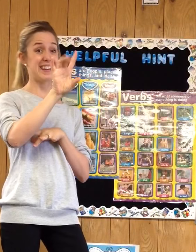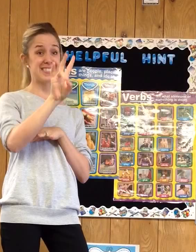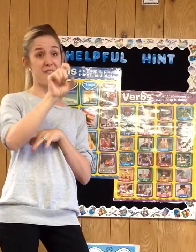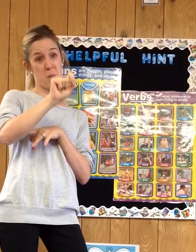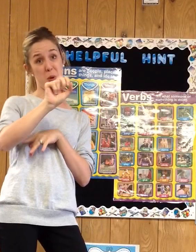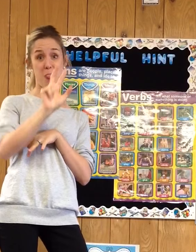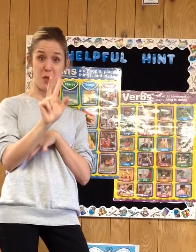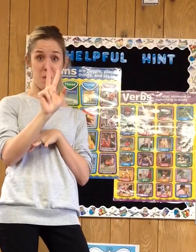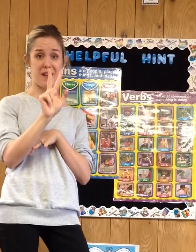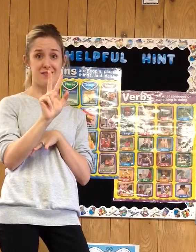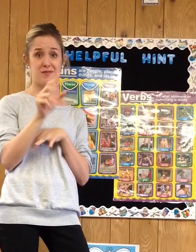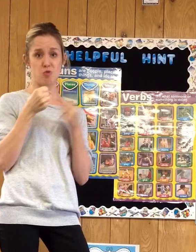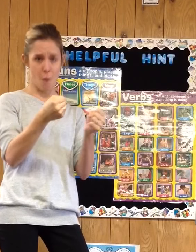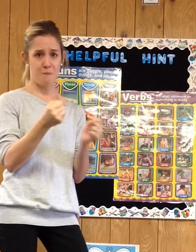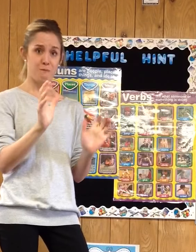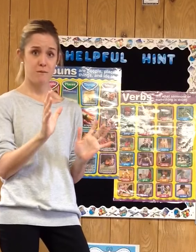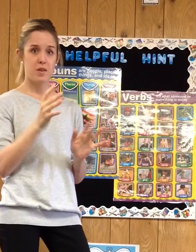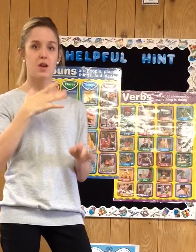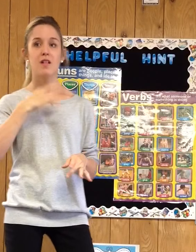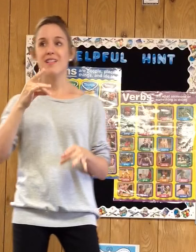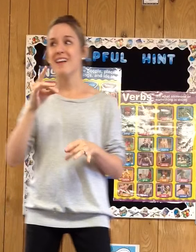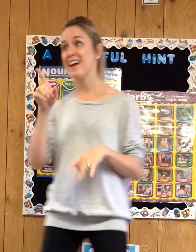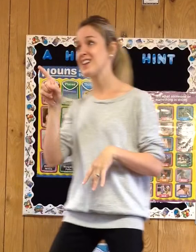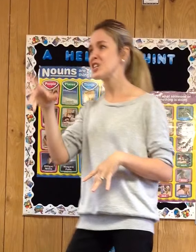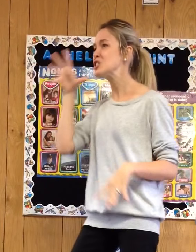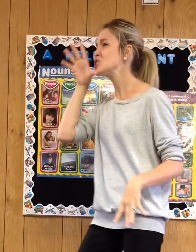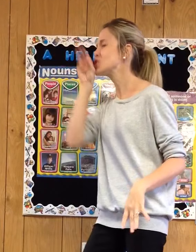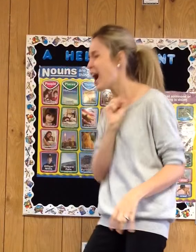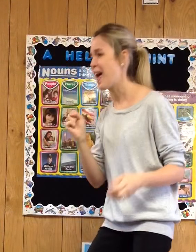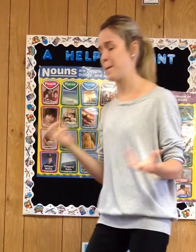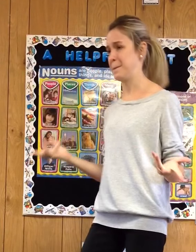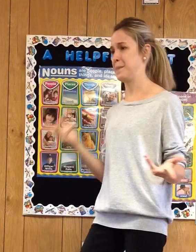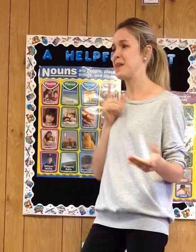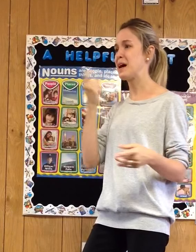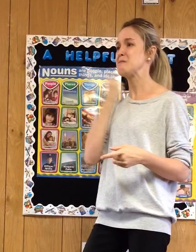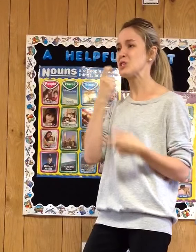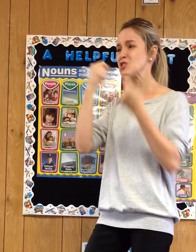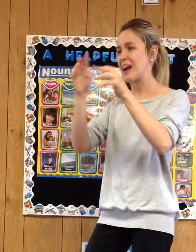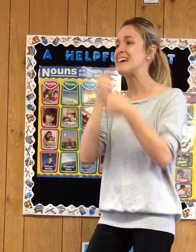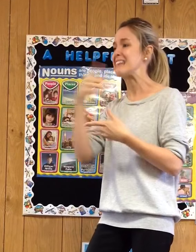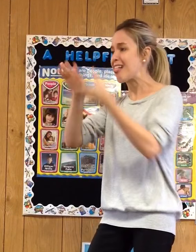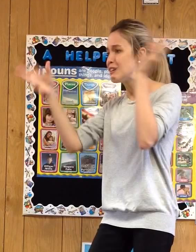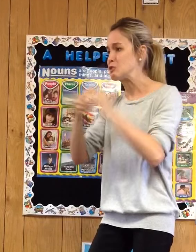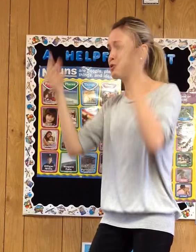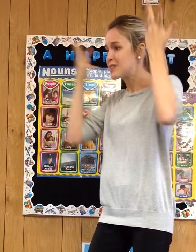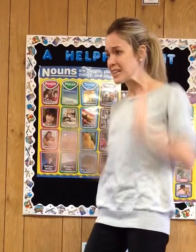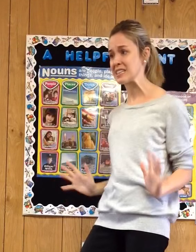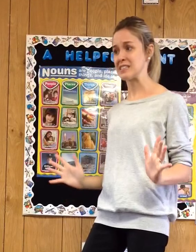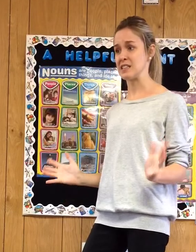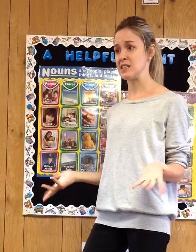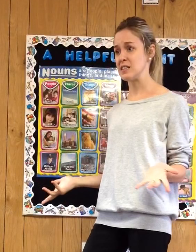87.3 miles. And you're like, actually, shut up. I'm just trying to tell a story.